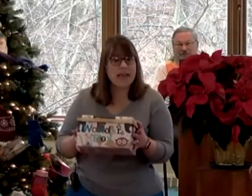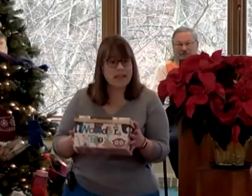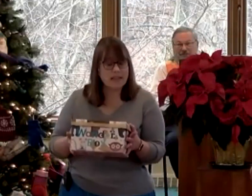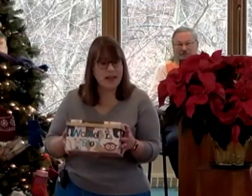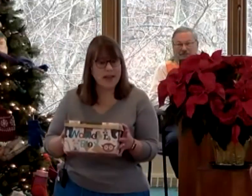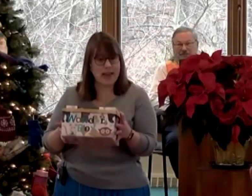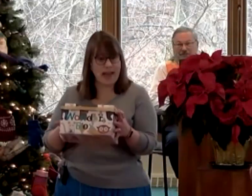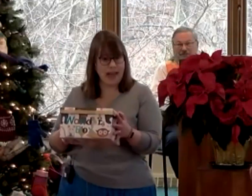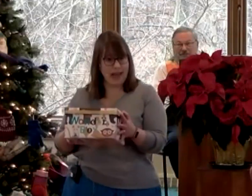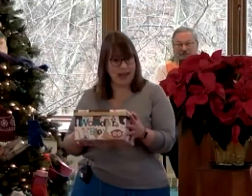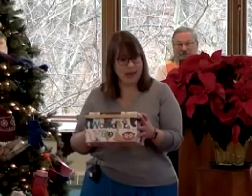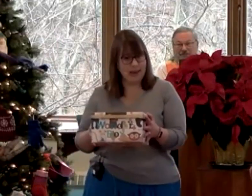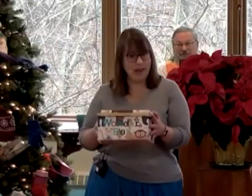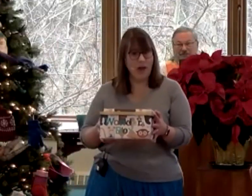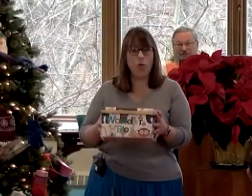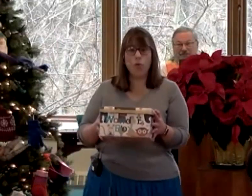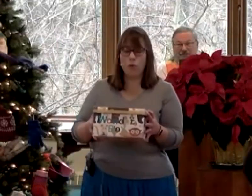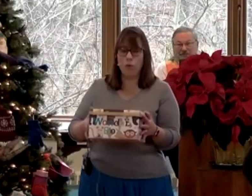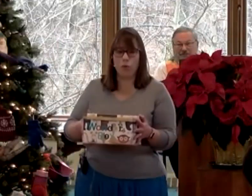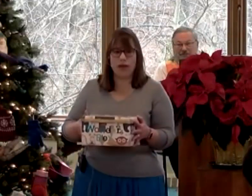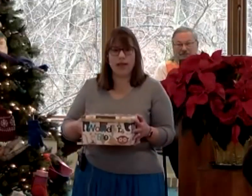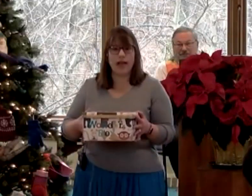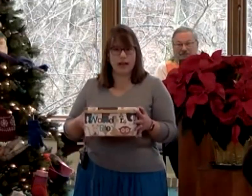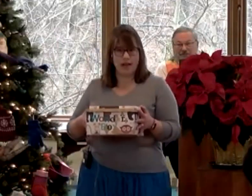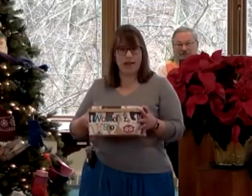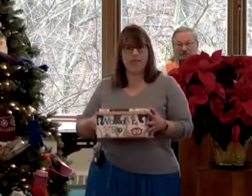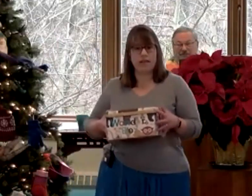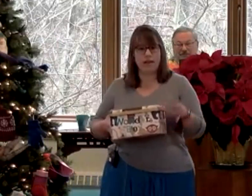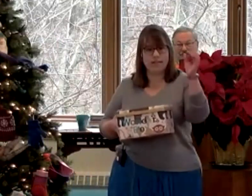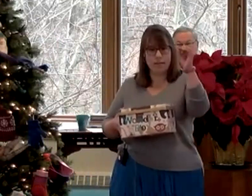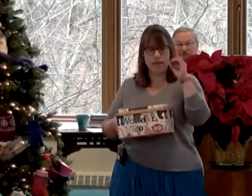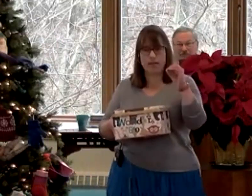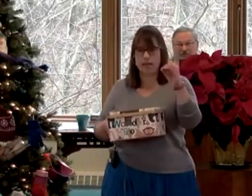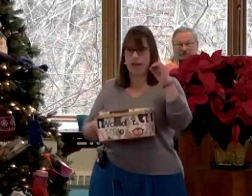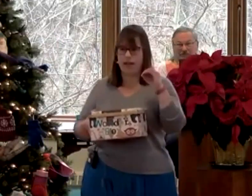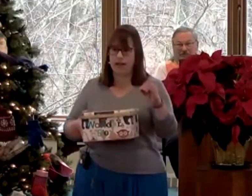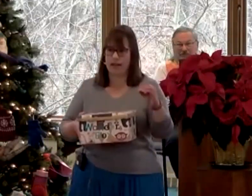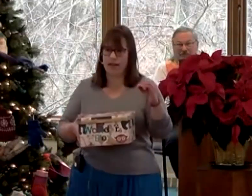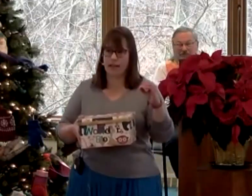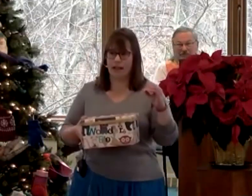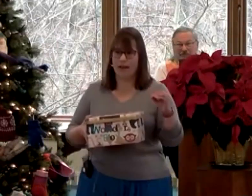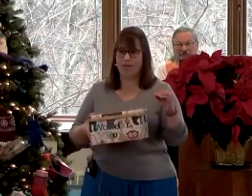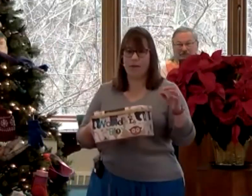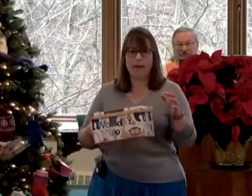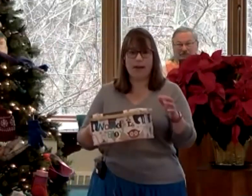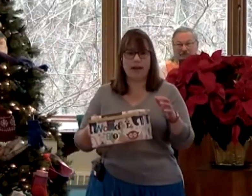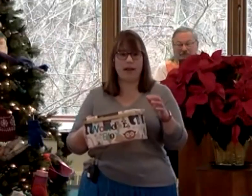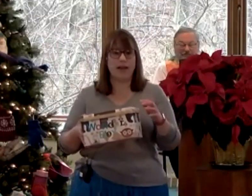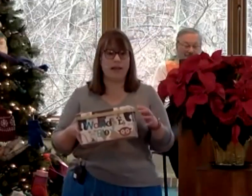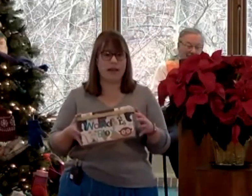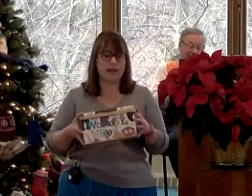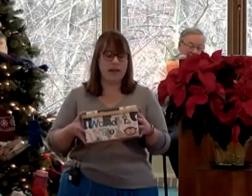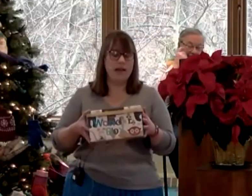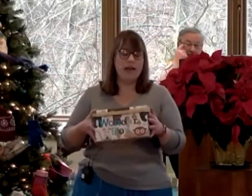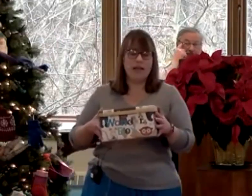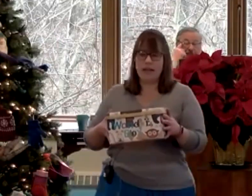Something inside a can. Ooh, like she's got a double inside. Very meta. I like